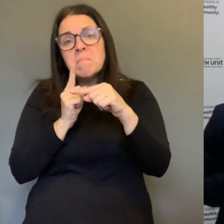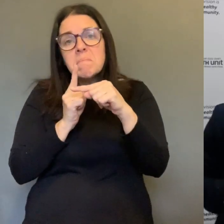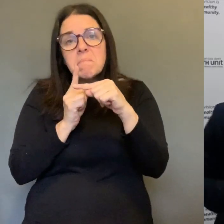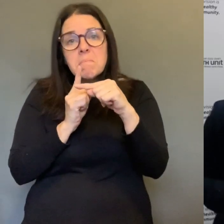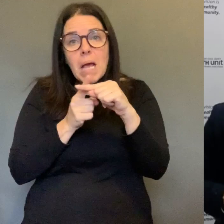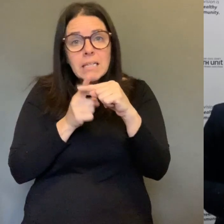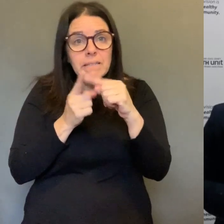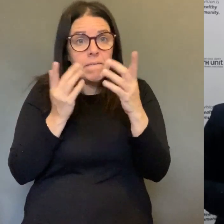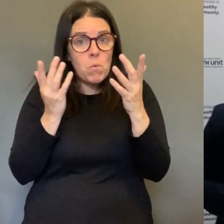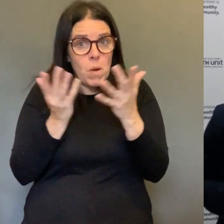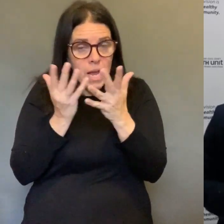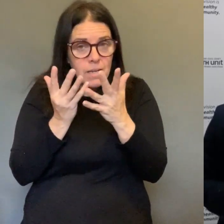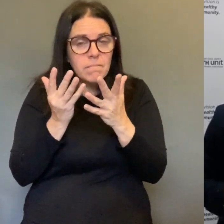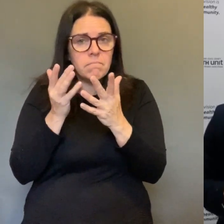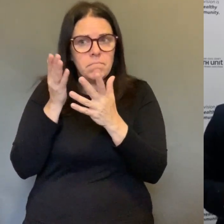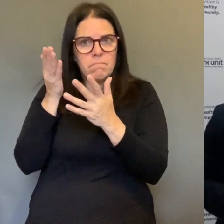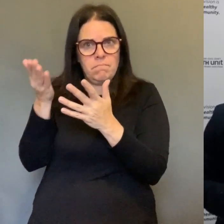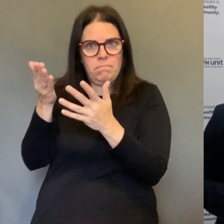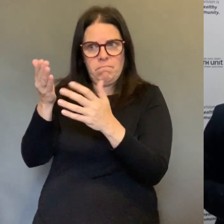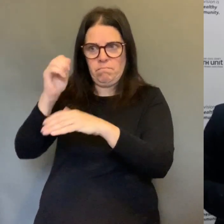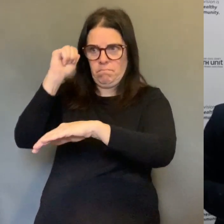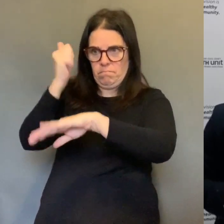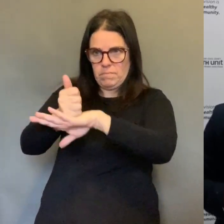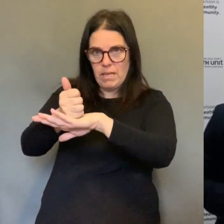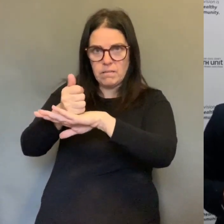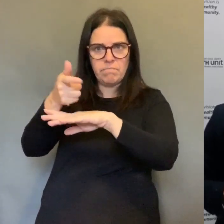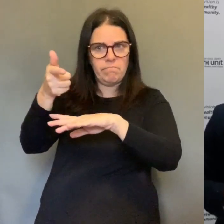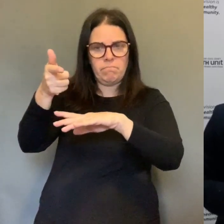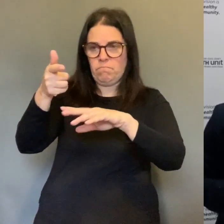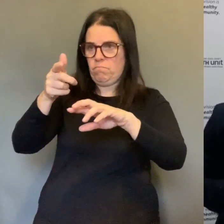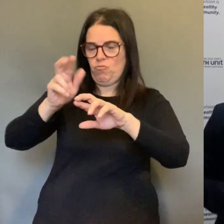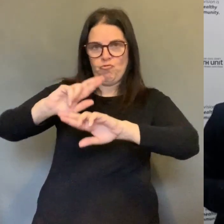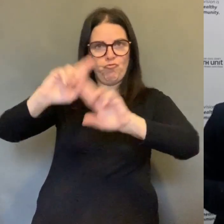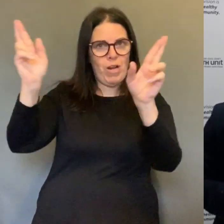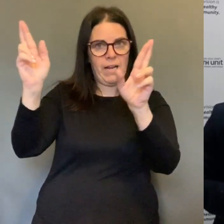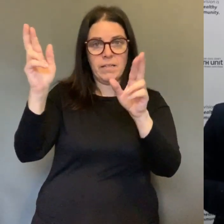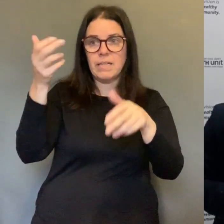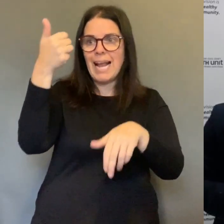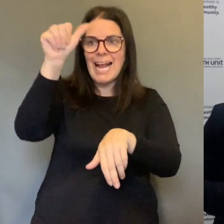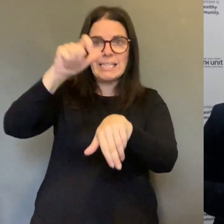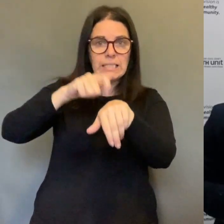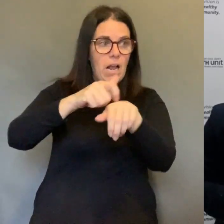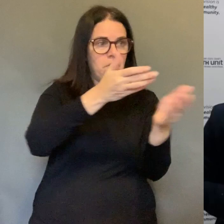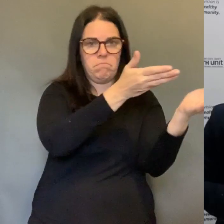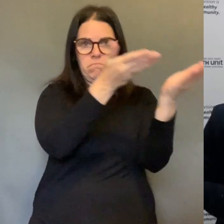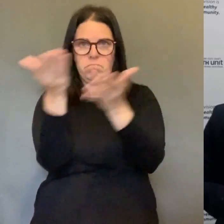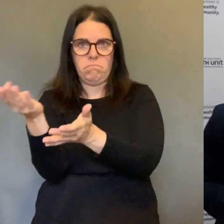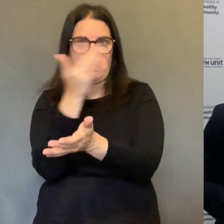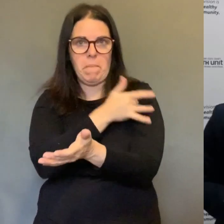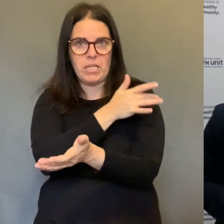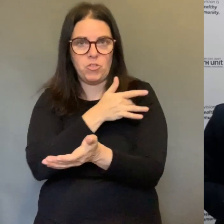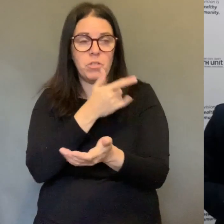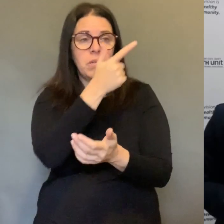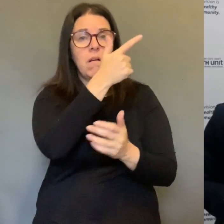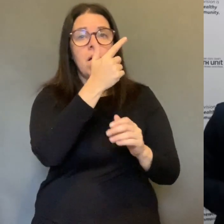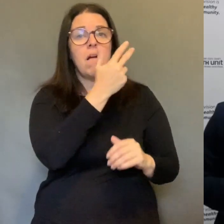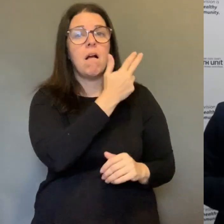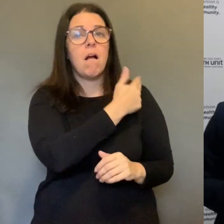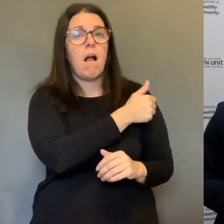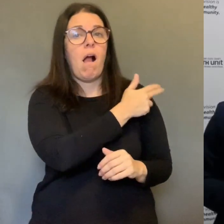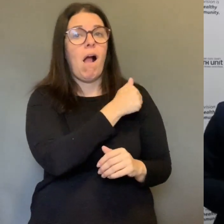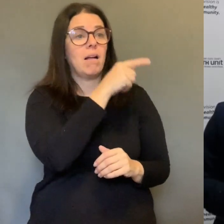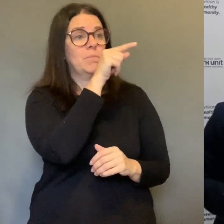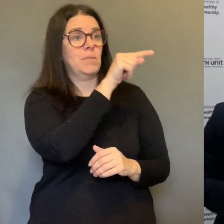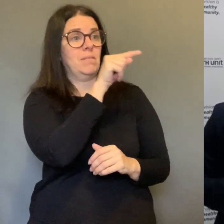is right now based on anticipating the surge. There are some beds available in the hospital too.